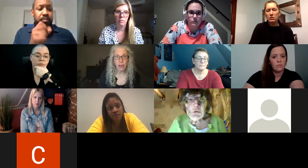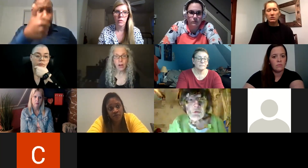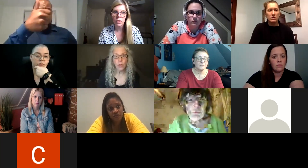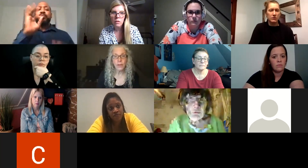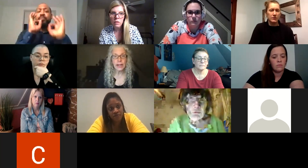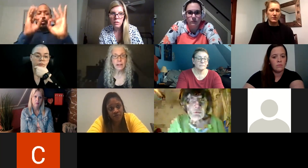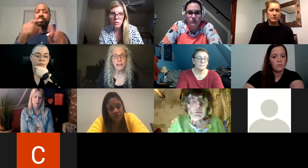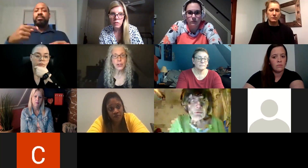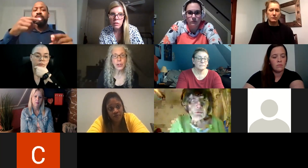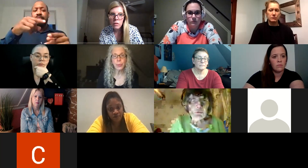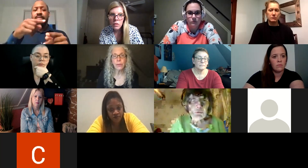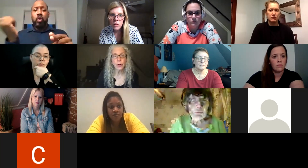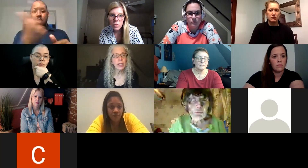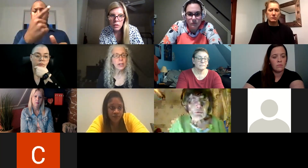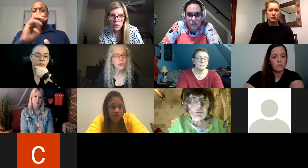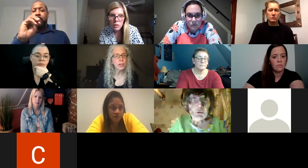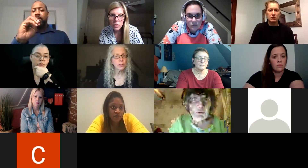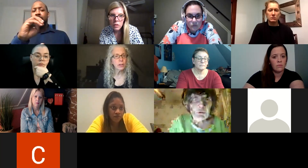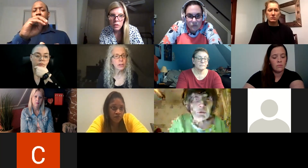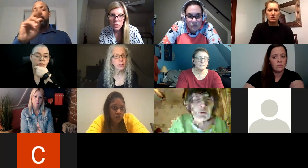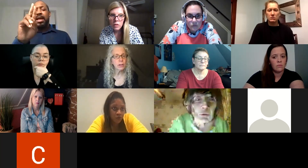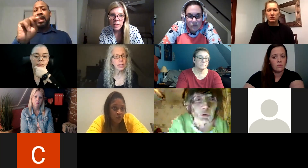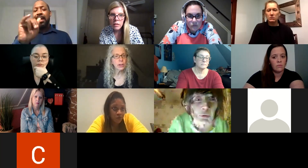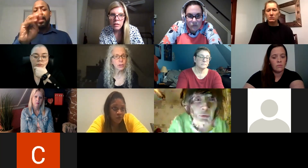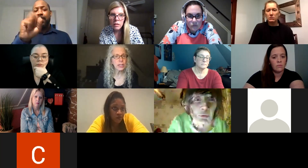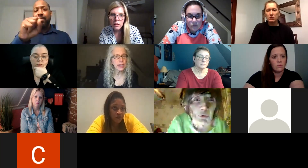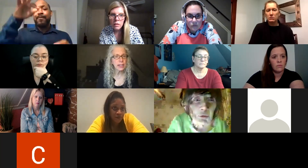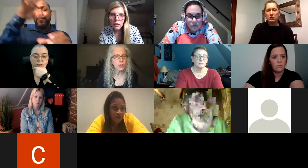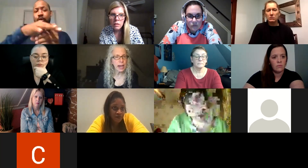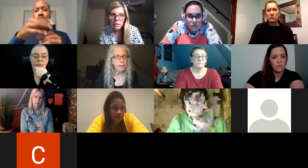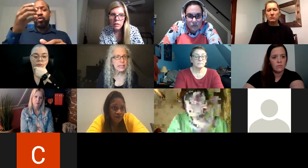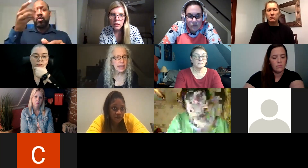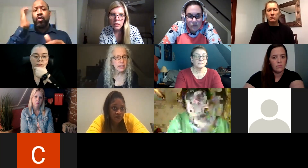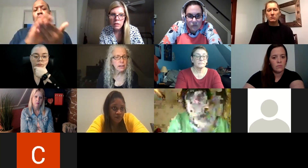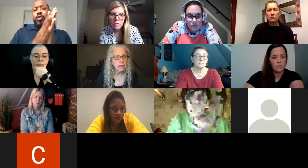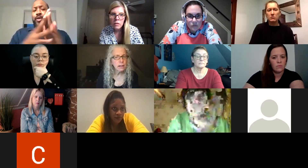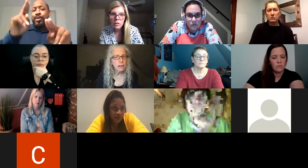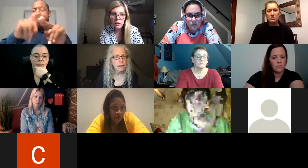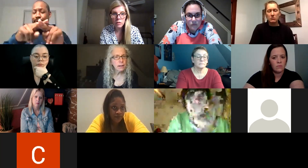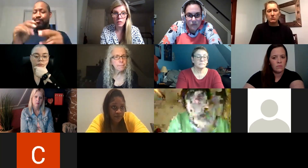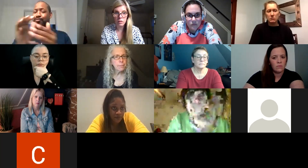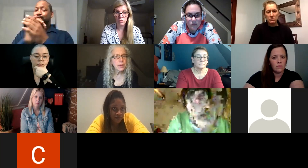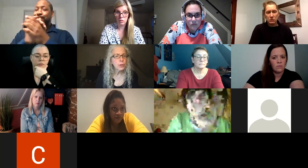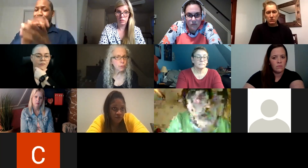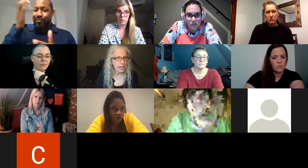Oh, all right. Did she put a vote in, or it looks like it's unanimous then? For Rain to be